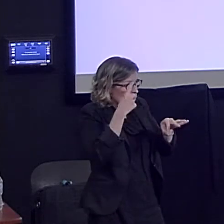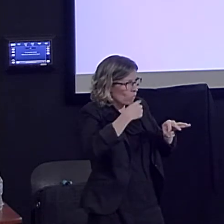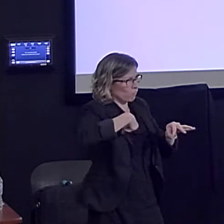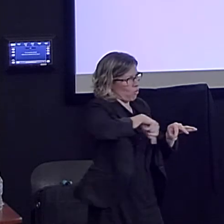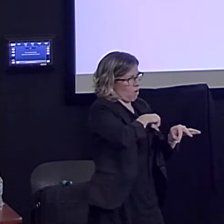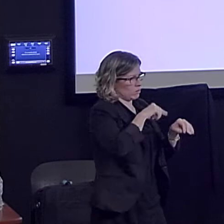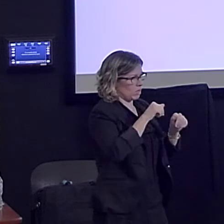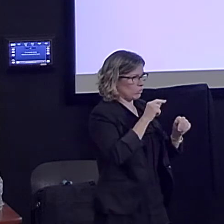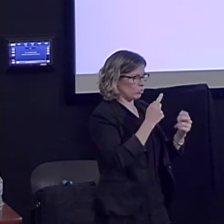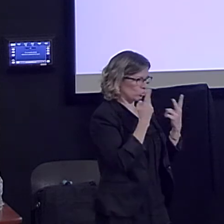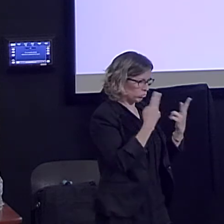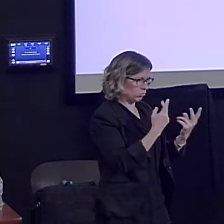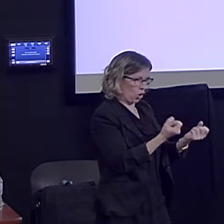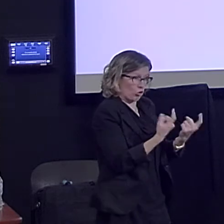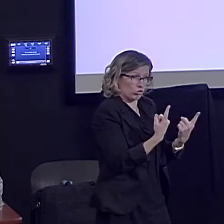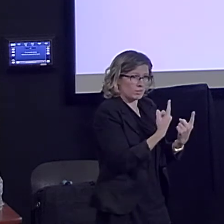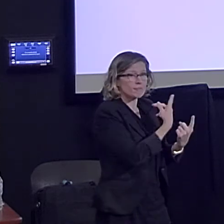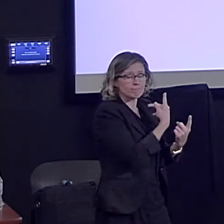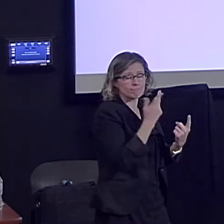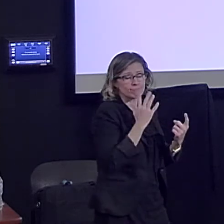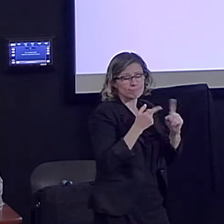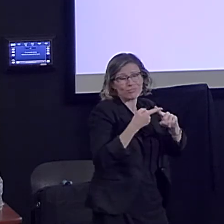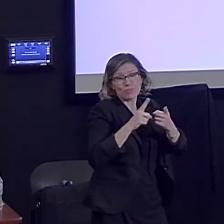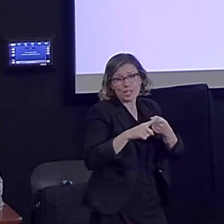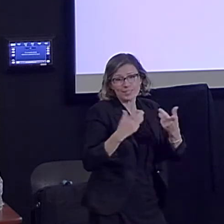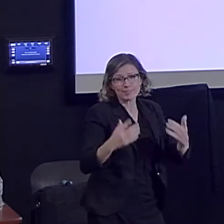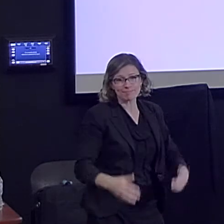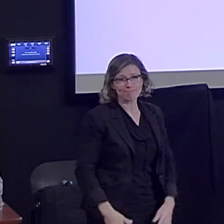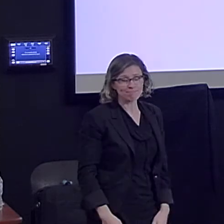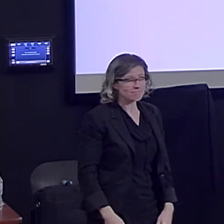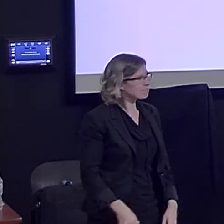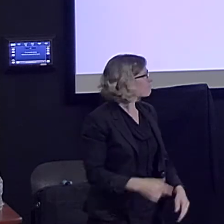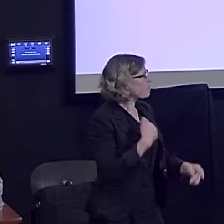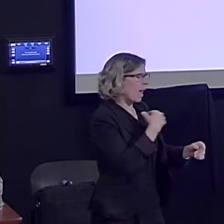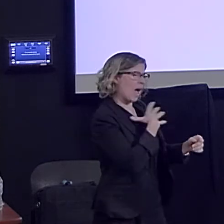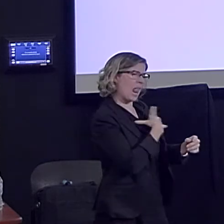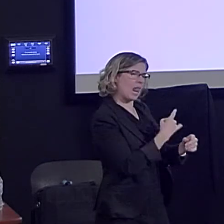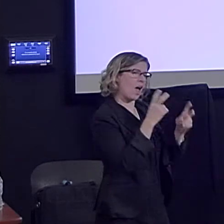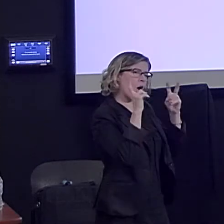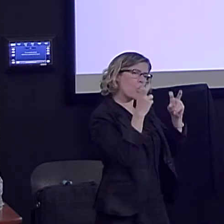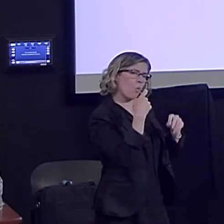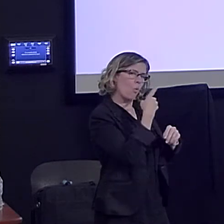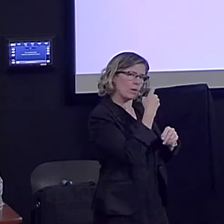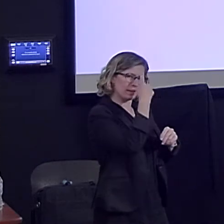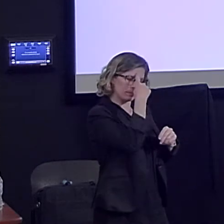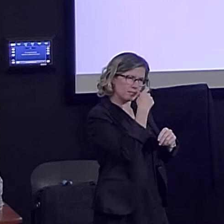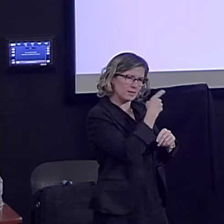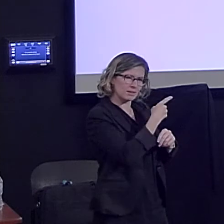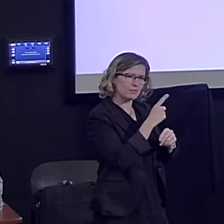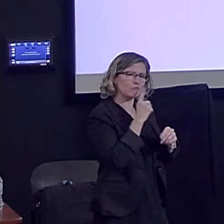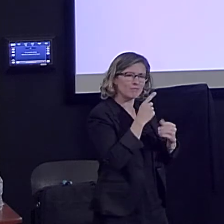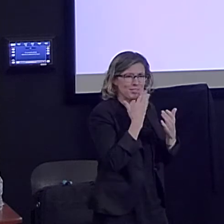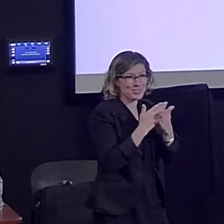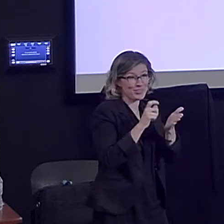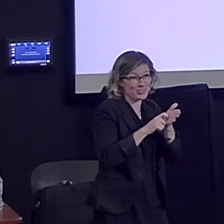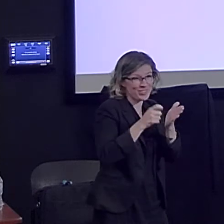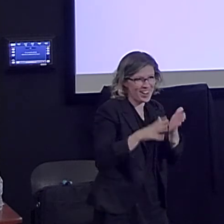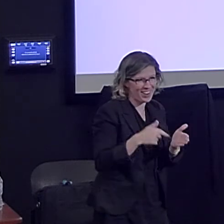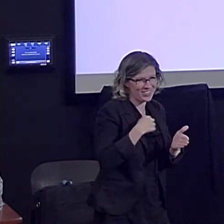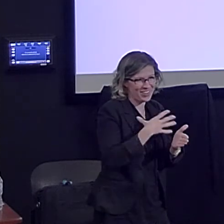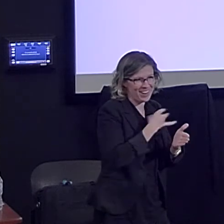We were good friends, and I like to quote him because he was also a very good writer. And he wrote